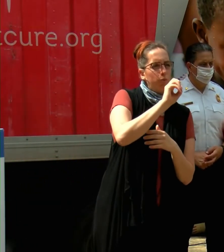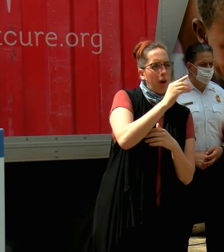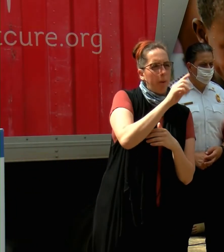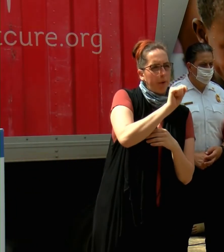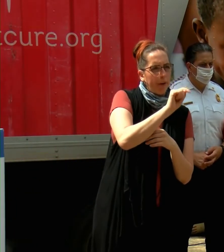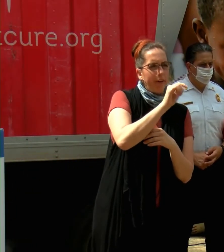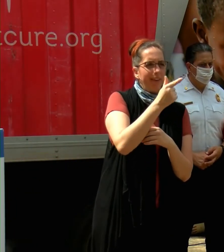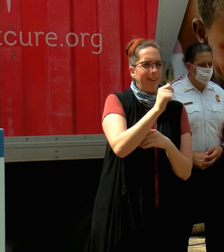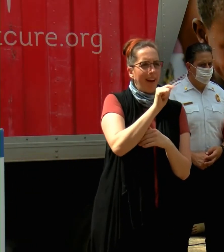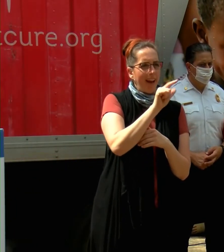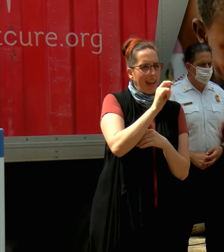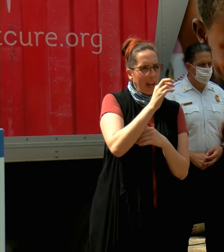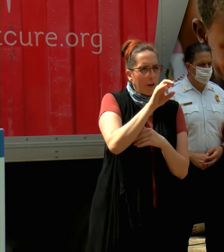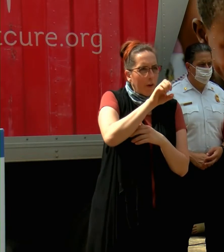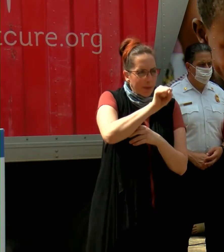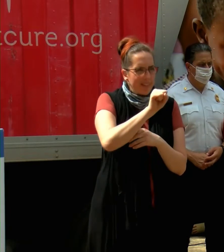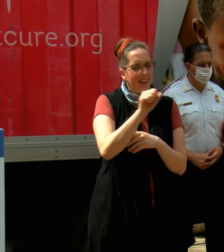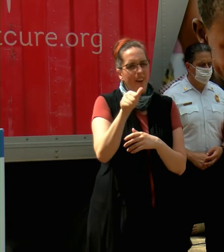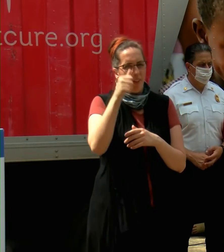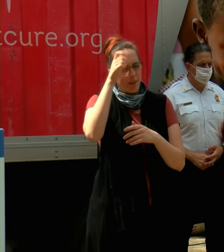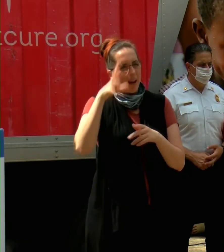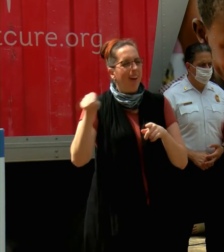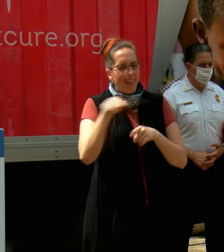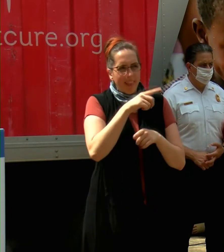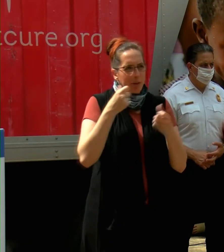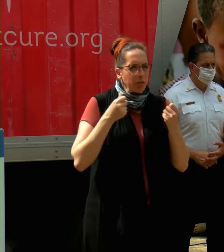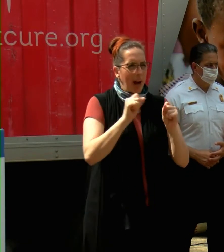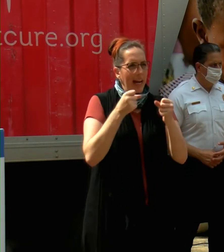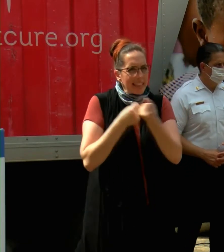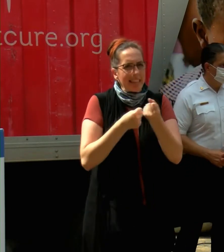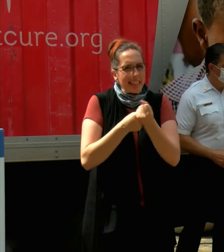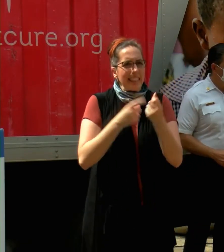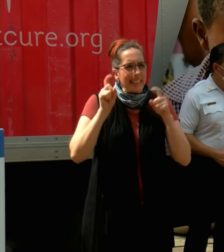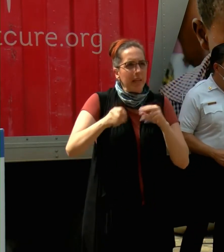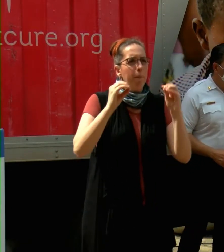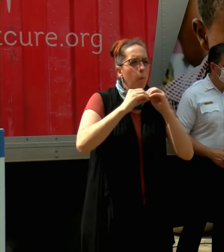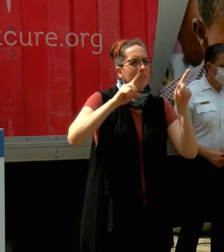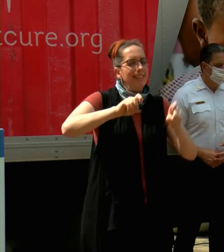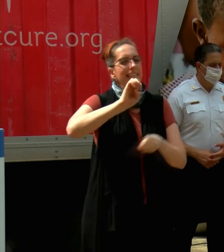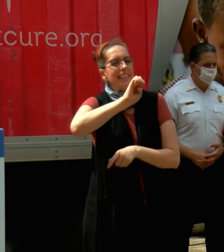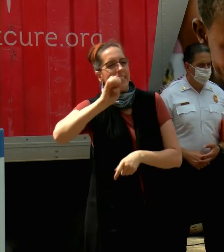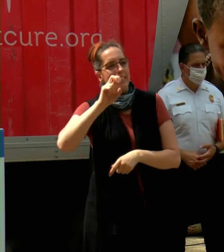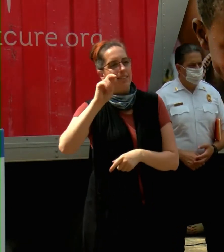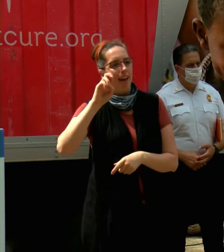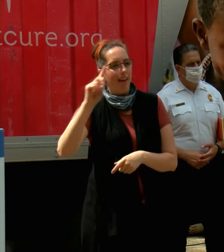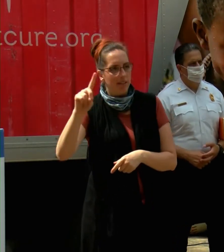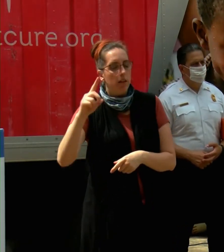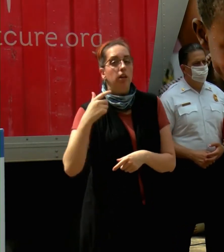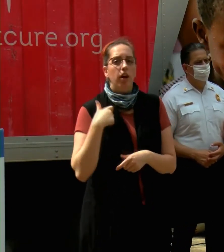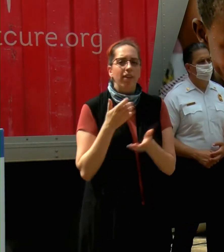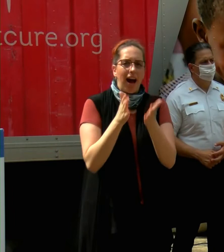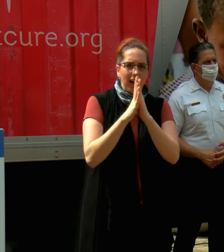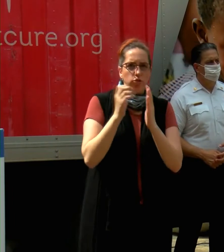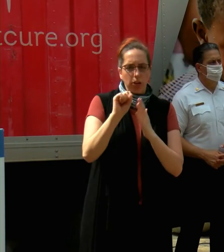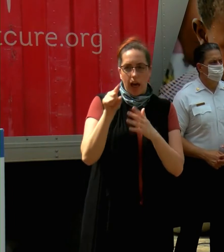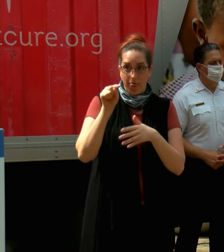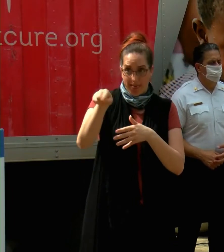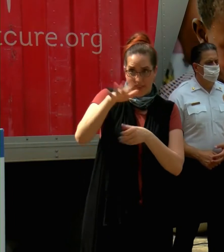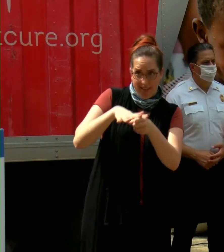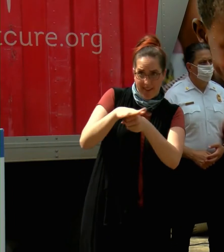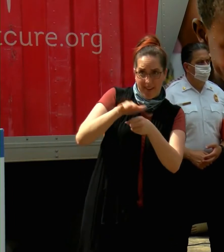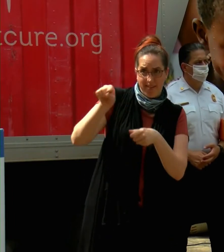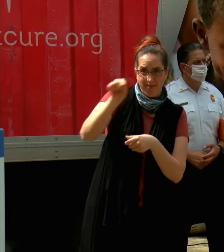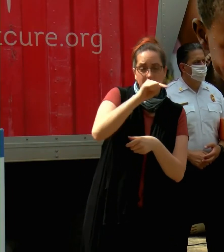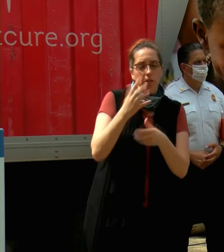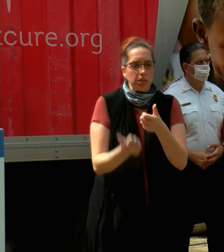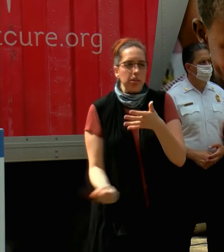Cisneros have been pushing for testing sites in the East End. And so I've asked them to make those two areas priorities in getting